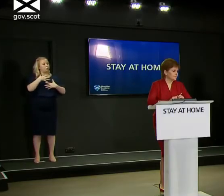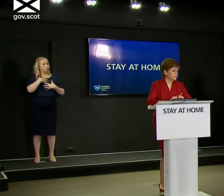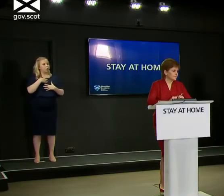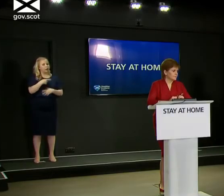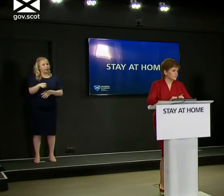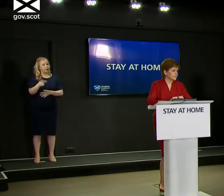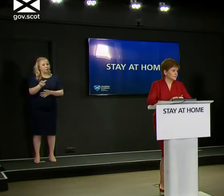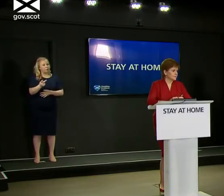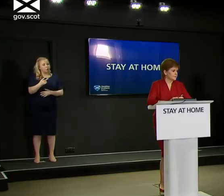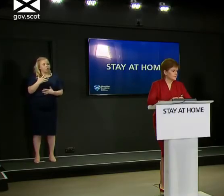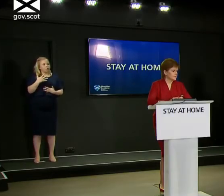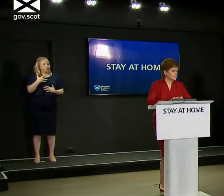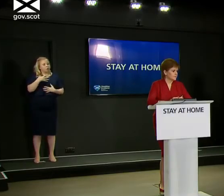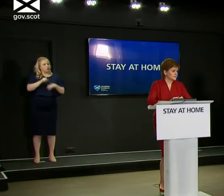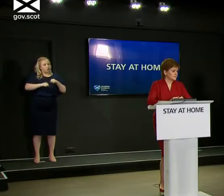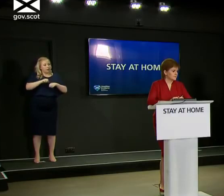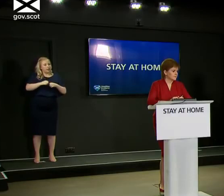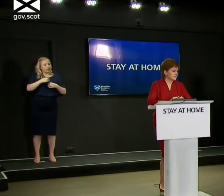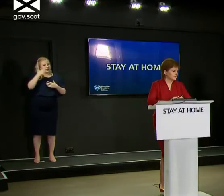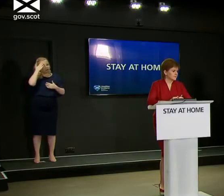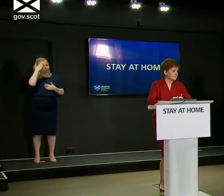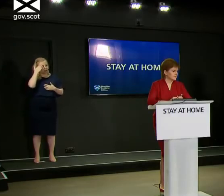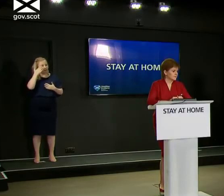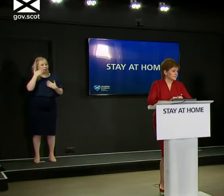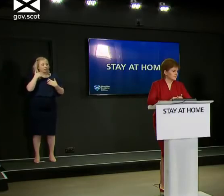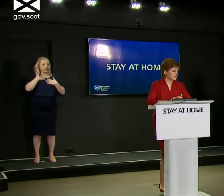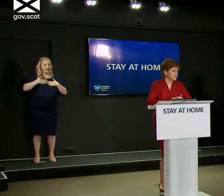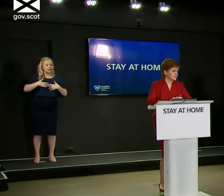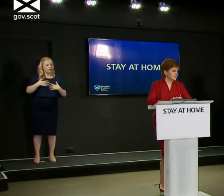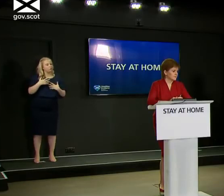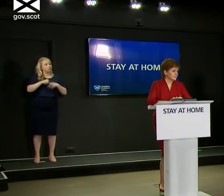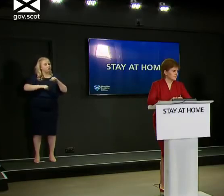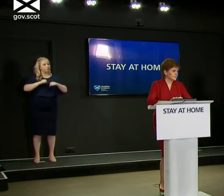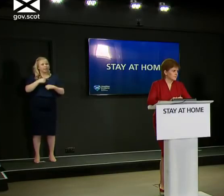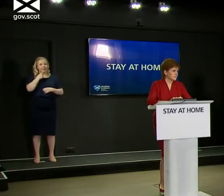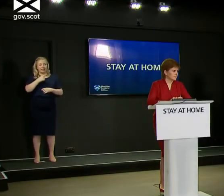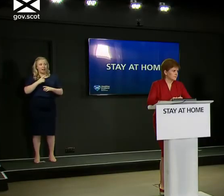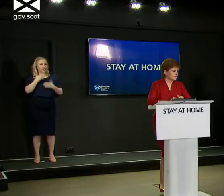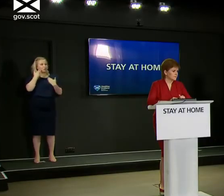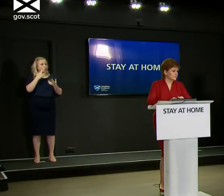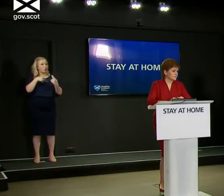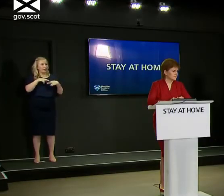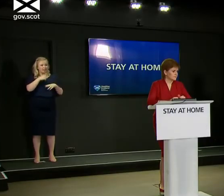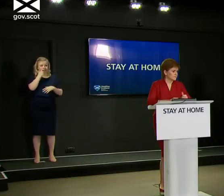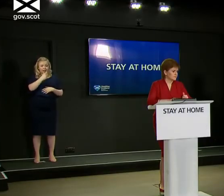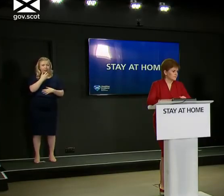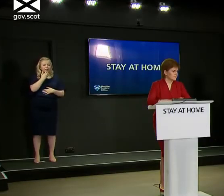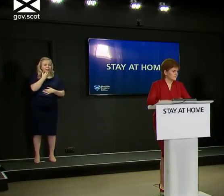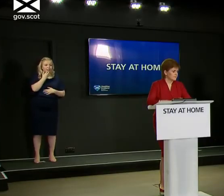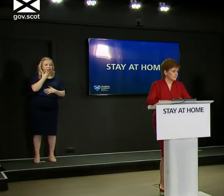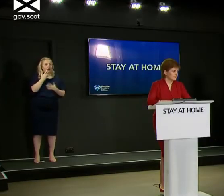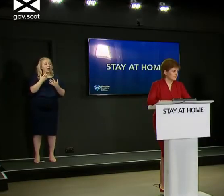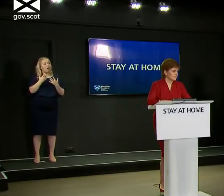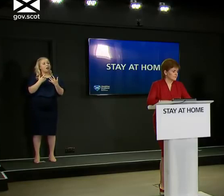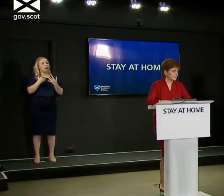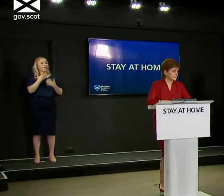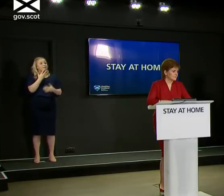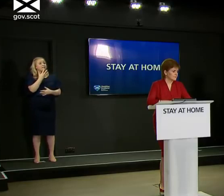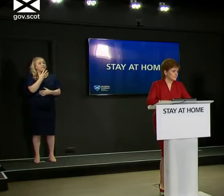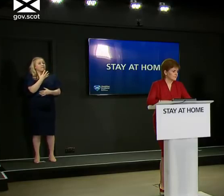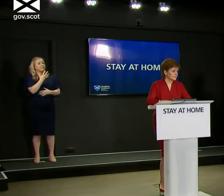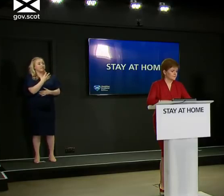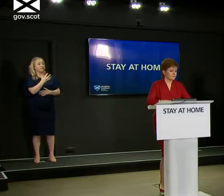both struggling mentally and physically. He said, we don't know if we can tolerate another 53 days. My wife